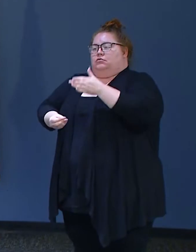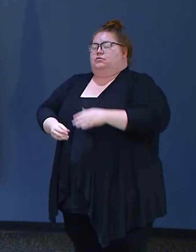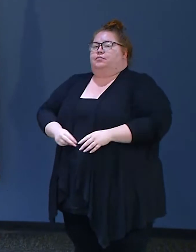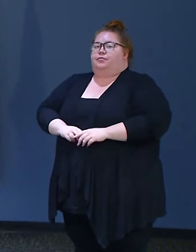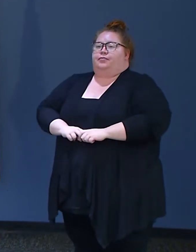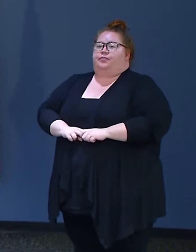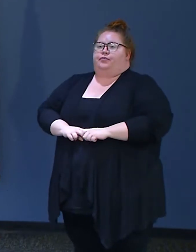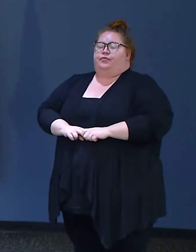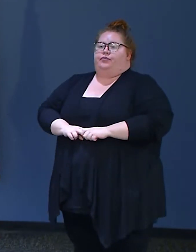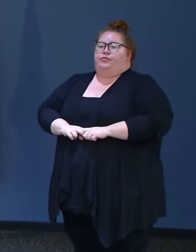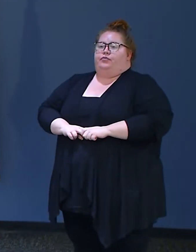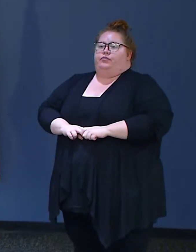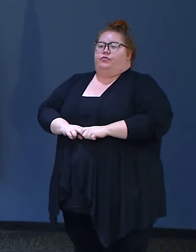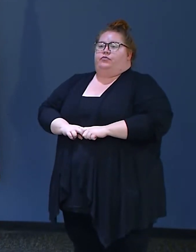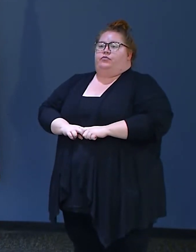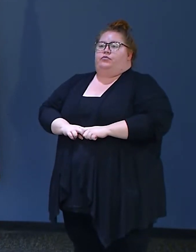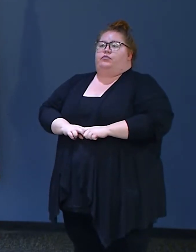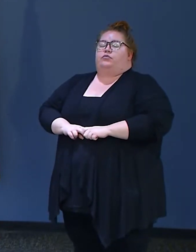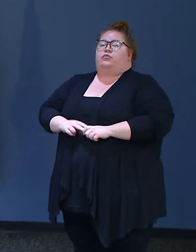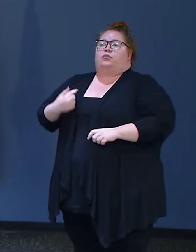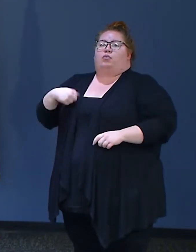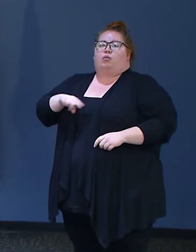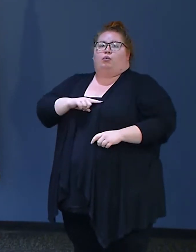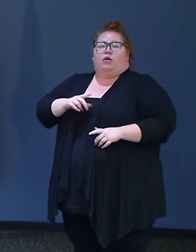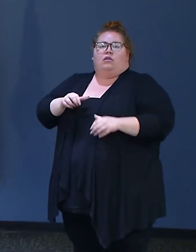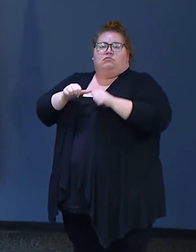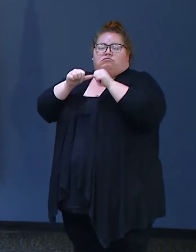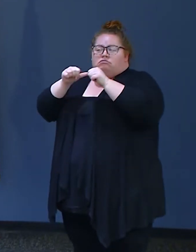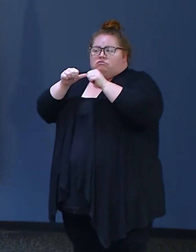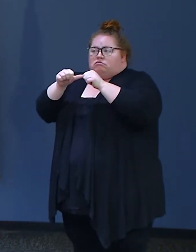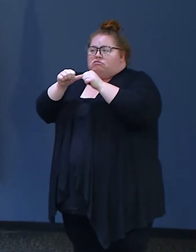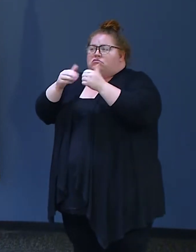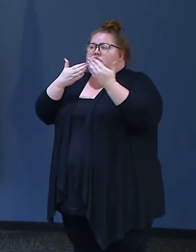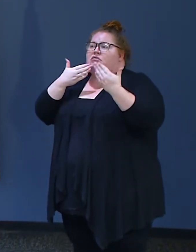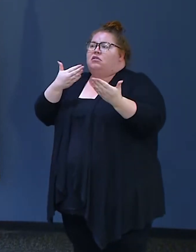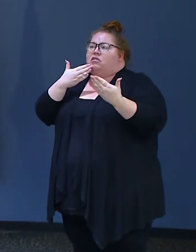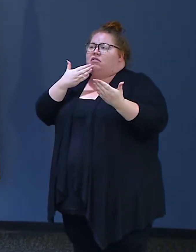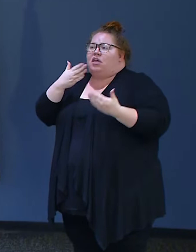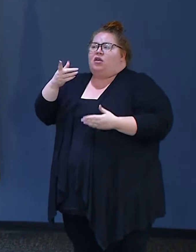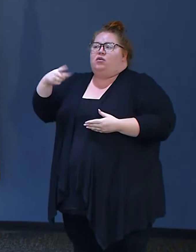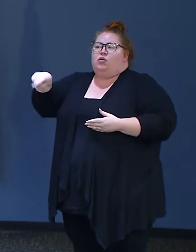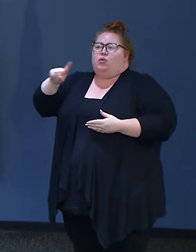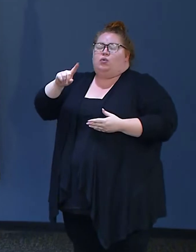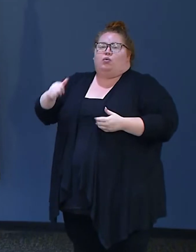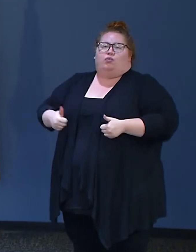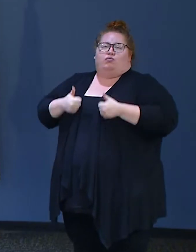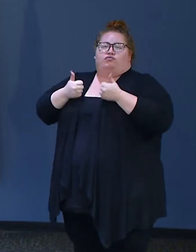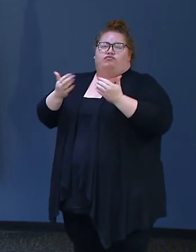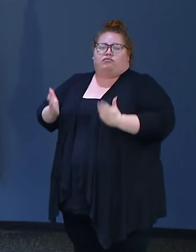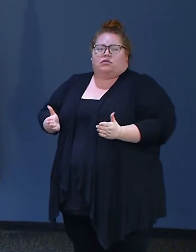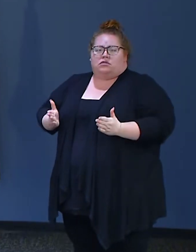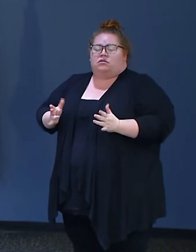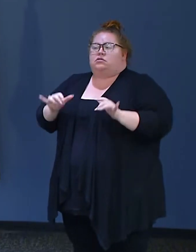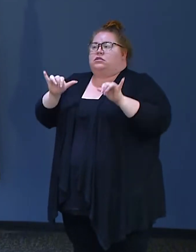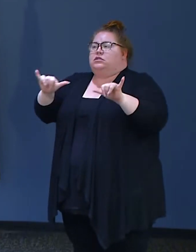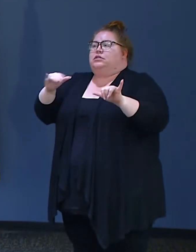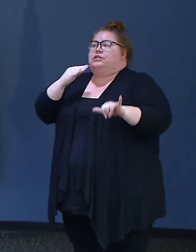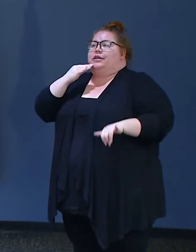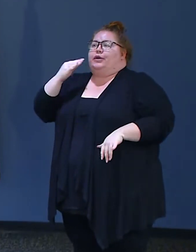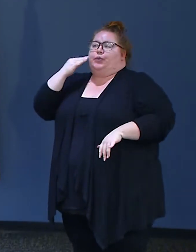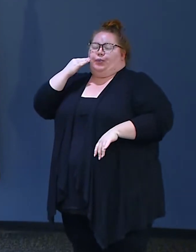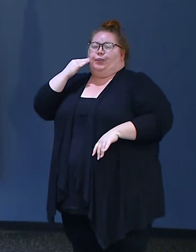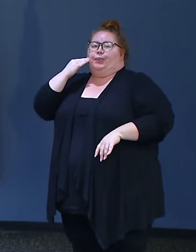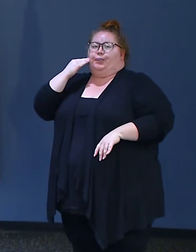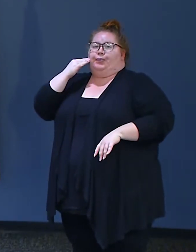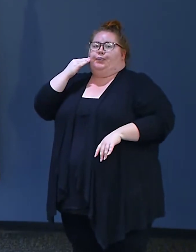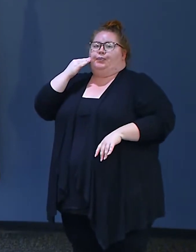We want to continue to thank our residents for adhering to the governor's order to stay at home. We